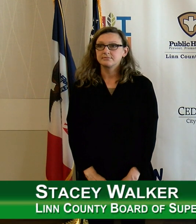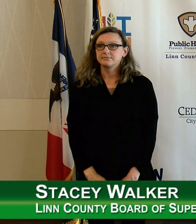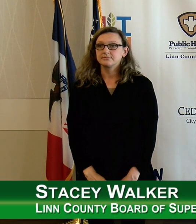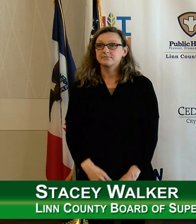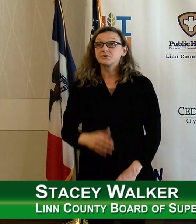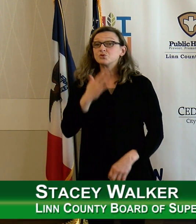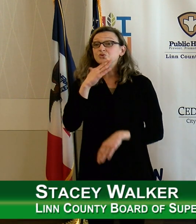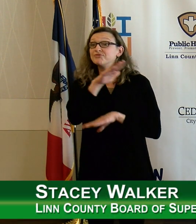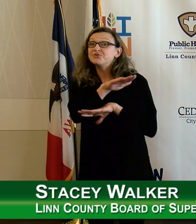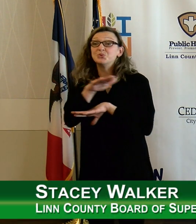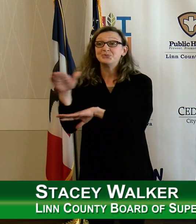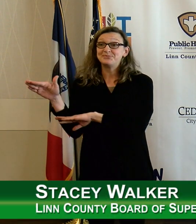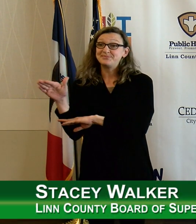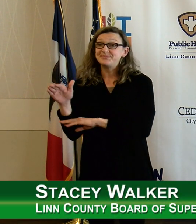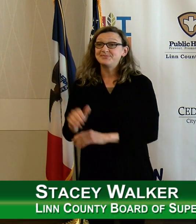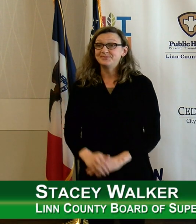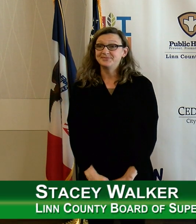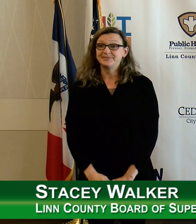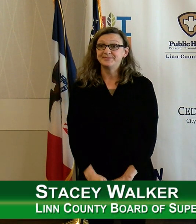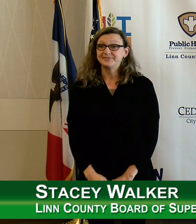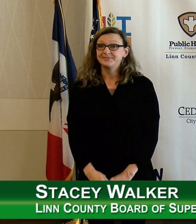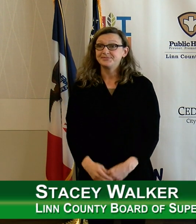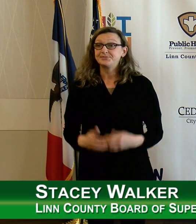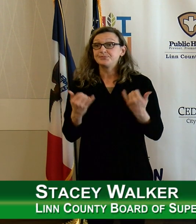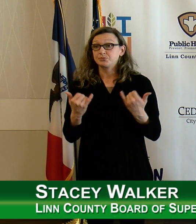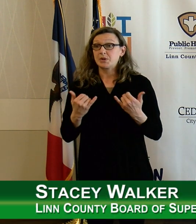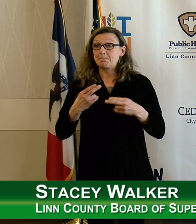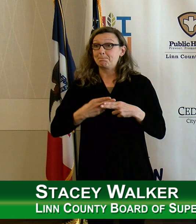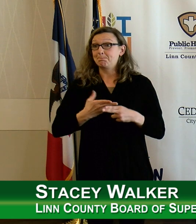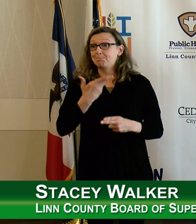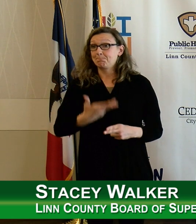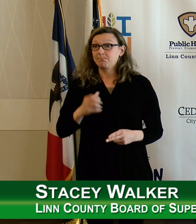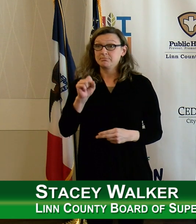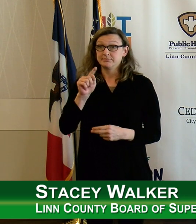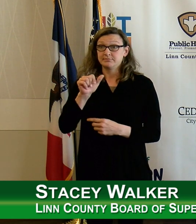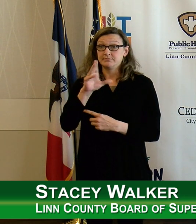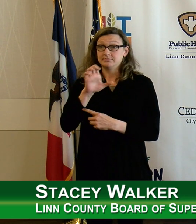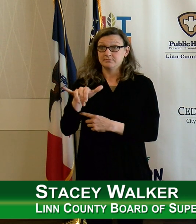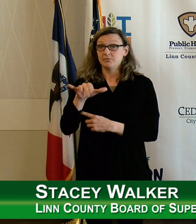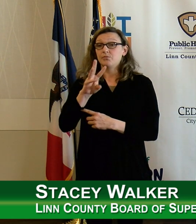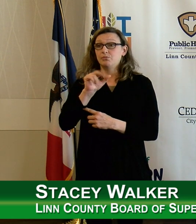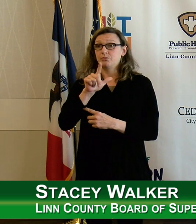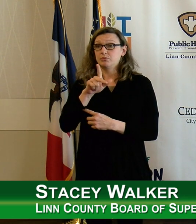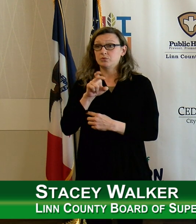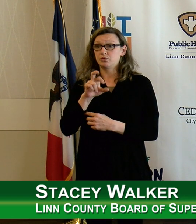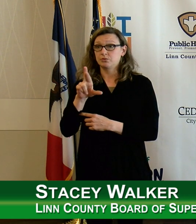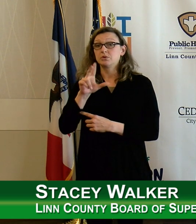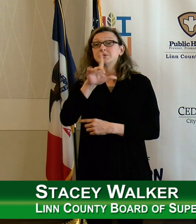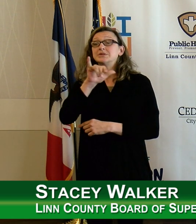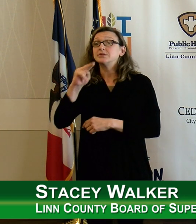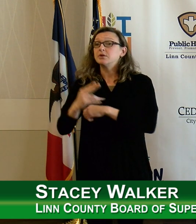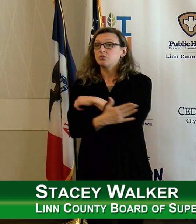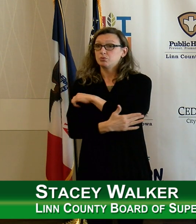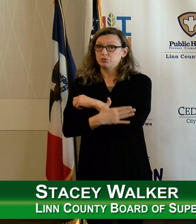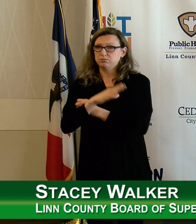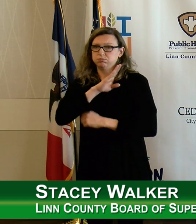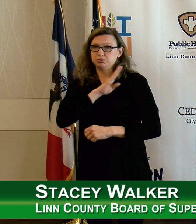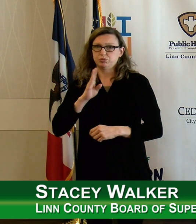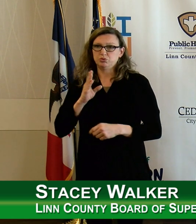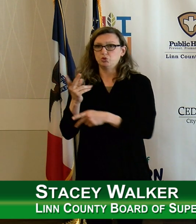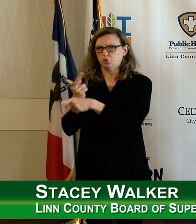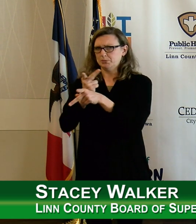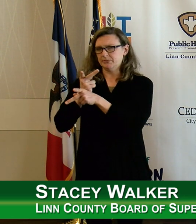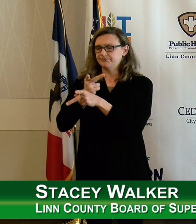Good afternoon. My name is Stacy Walker, and I serve on the Linn County Board of Supervisors. I'd like to